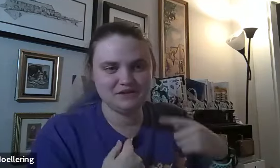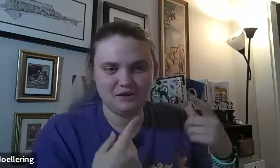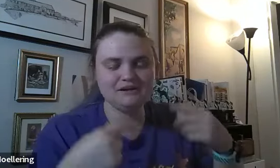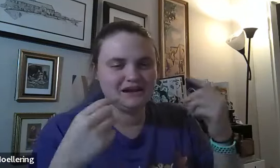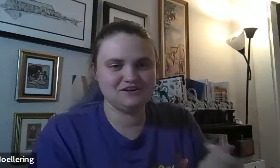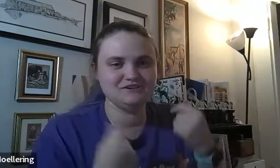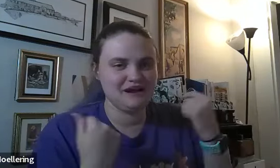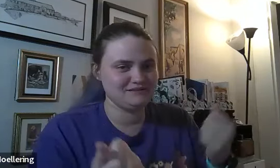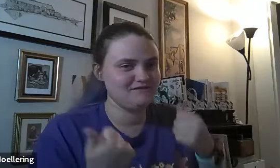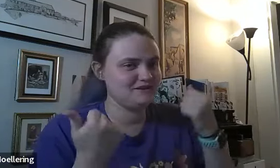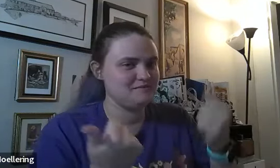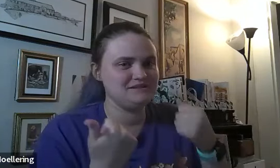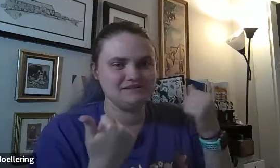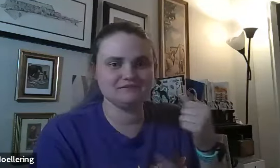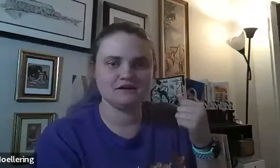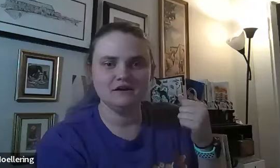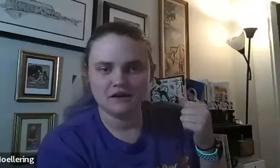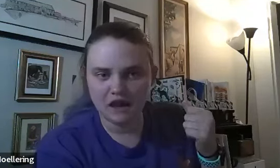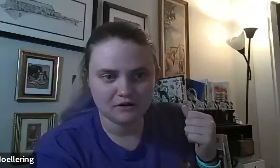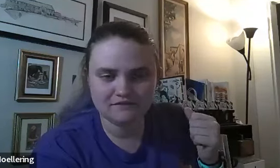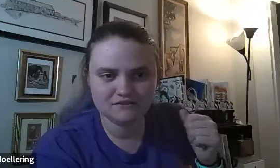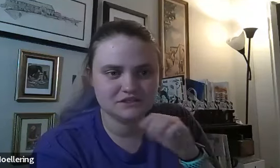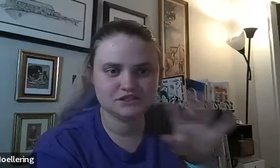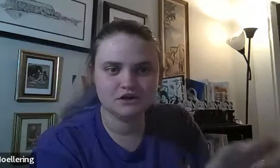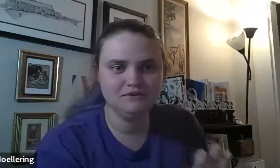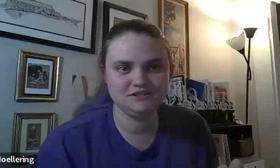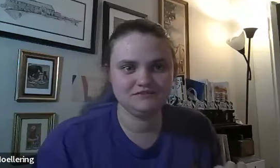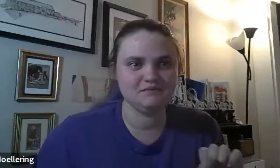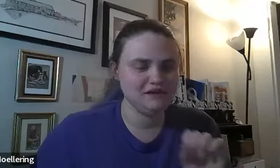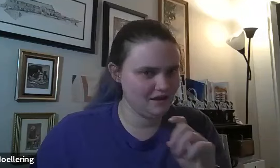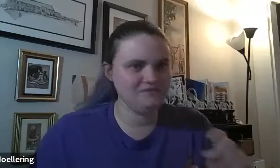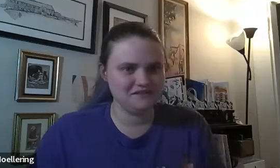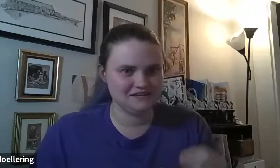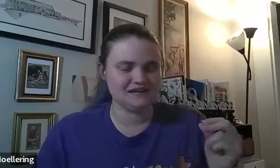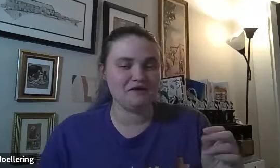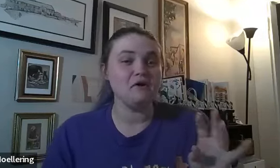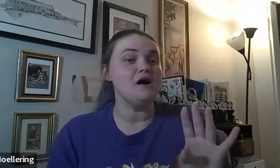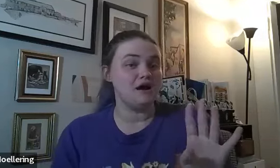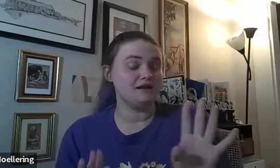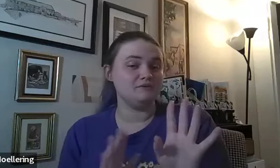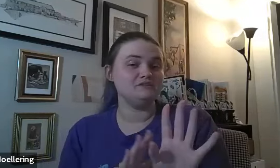y'all were catching on to it. I was having to come in delayed. I was like, I don't have to really show much of them. They got this. I will